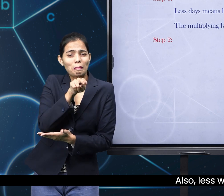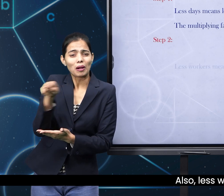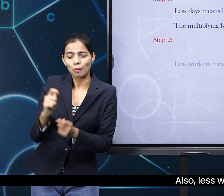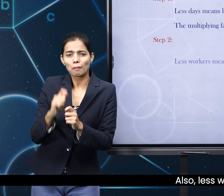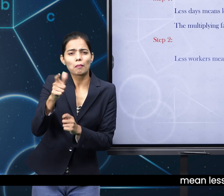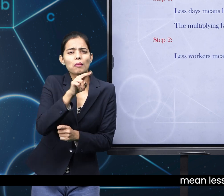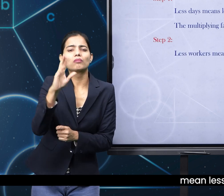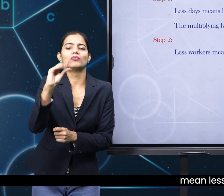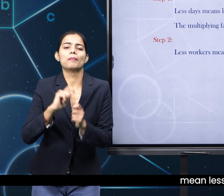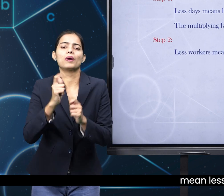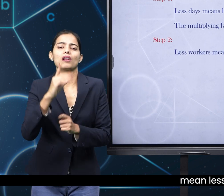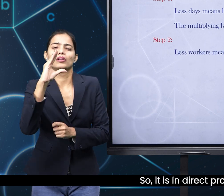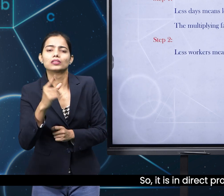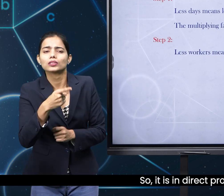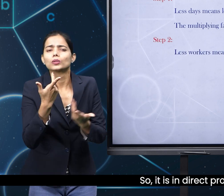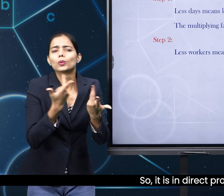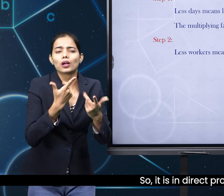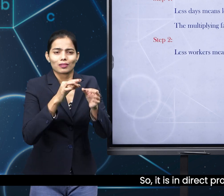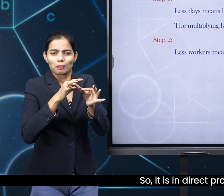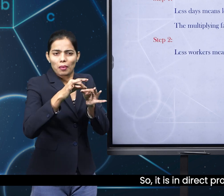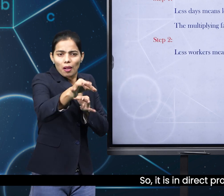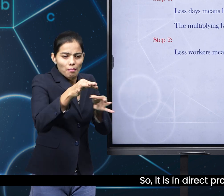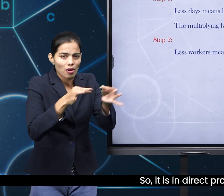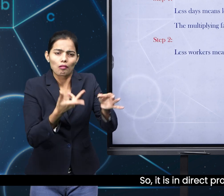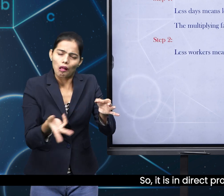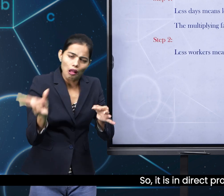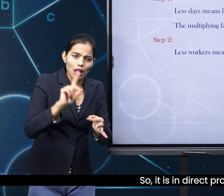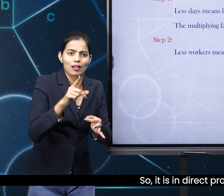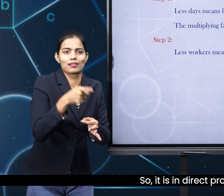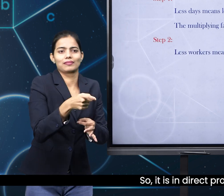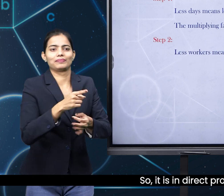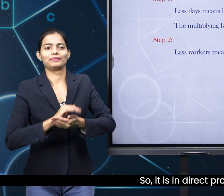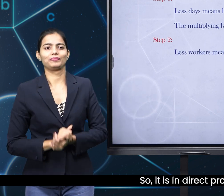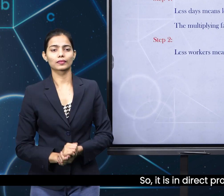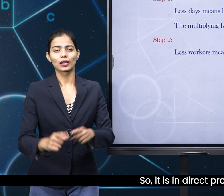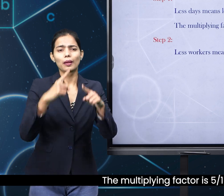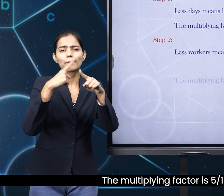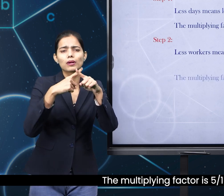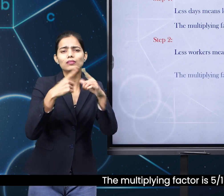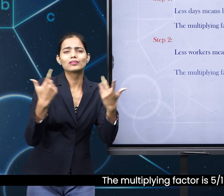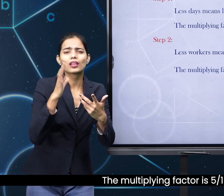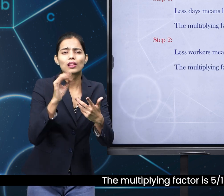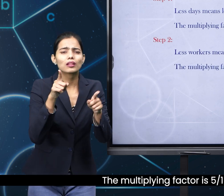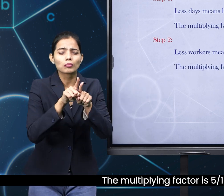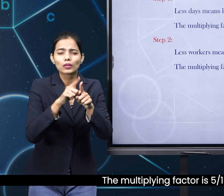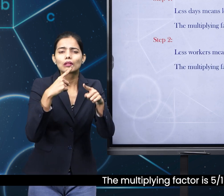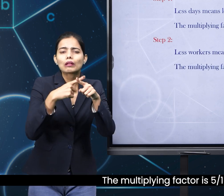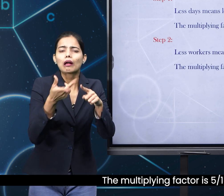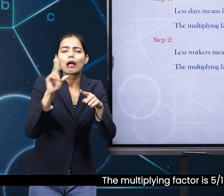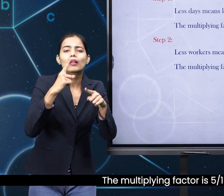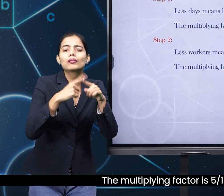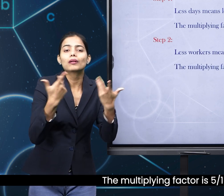Also, less worker means less pay. So, it is in direct proportion again. The